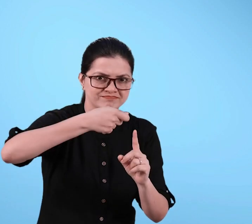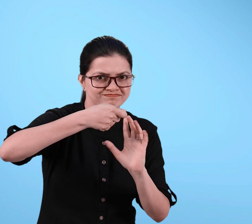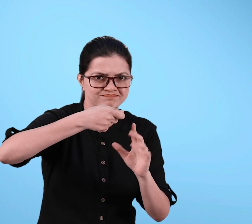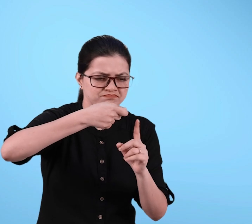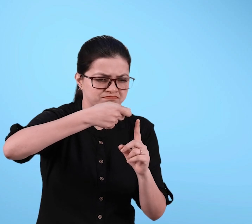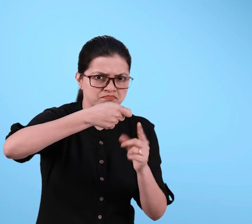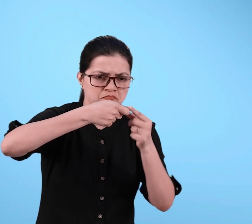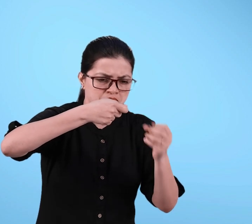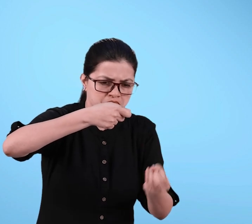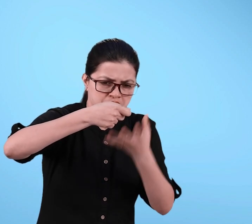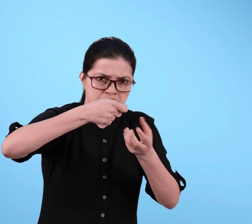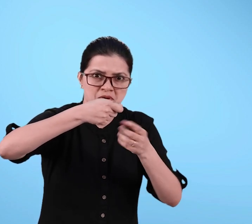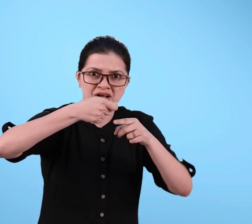similar to burning paper.